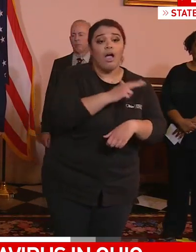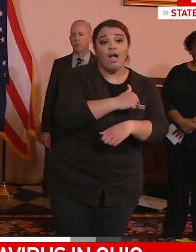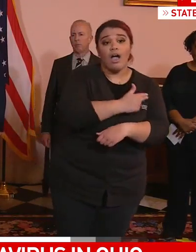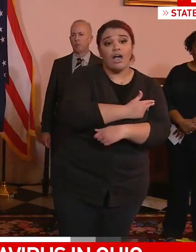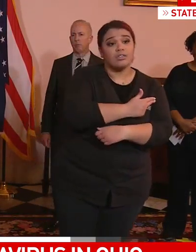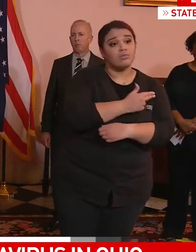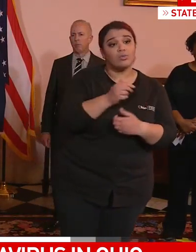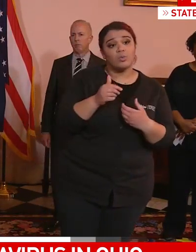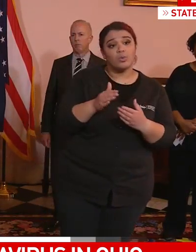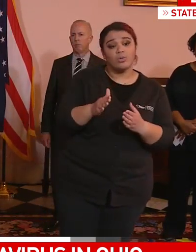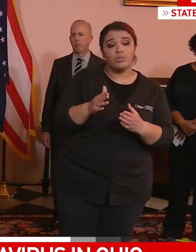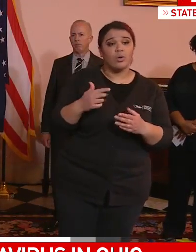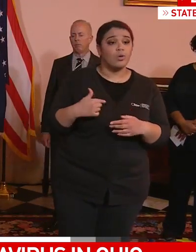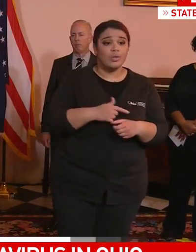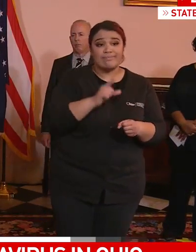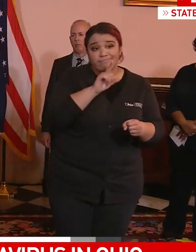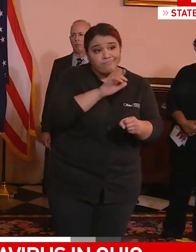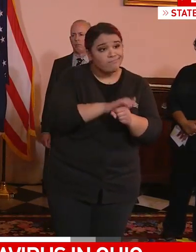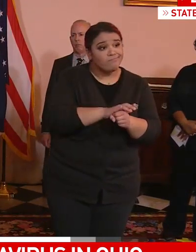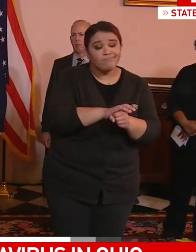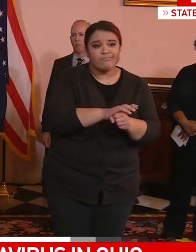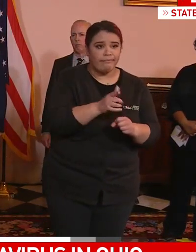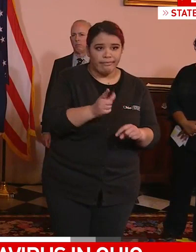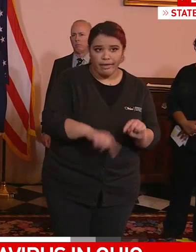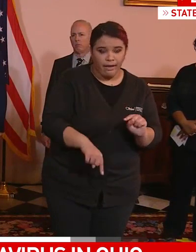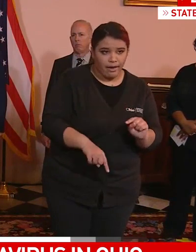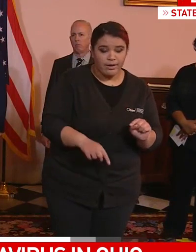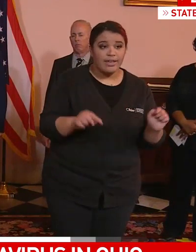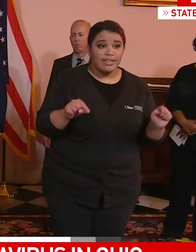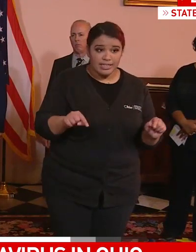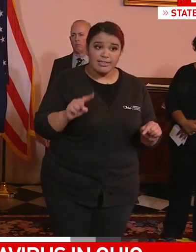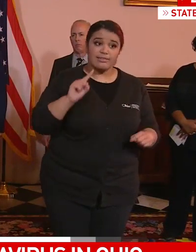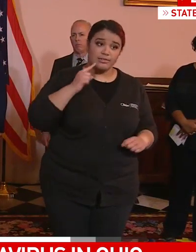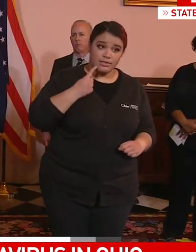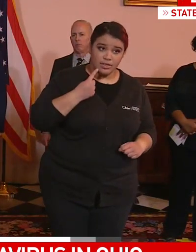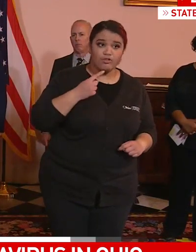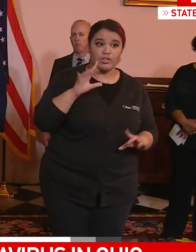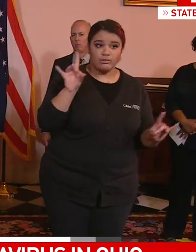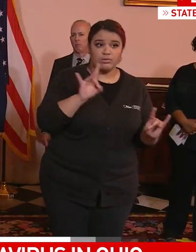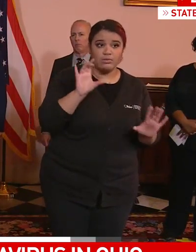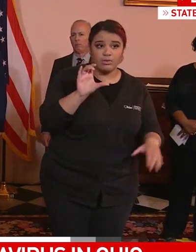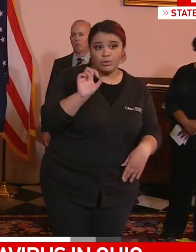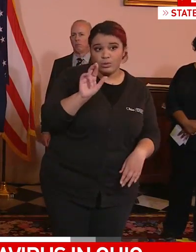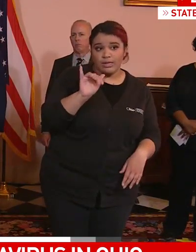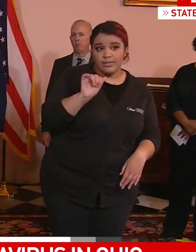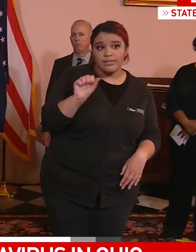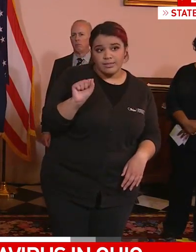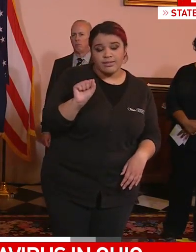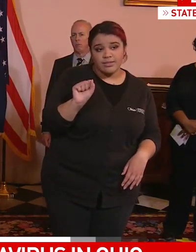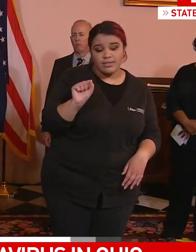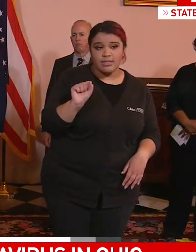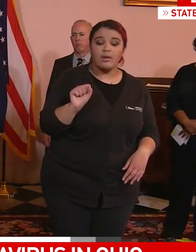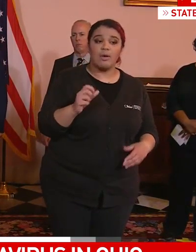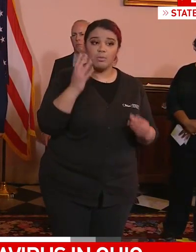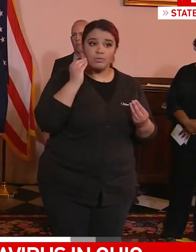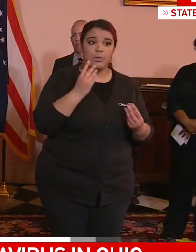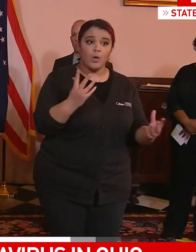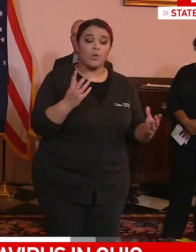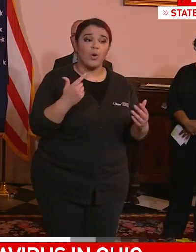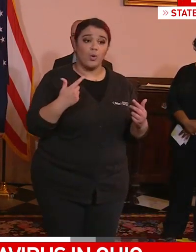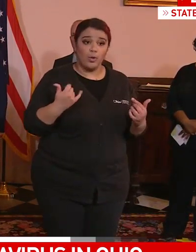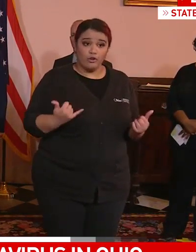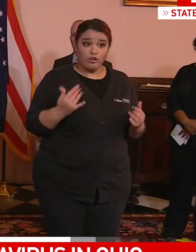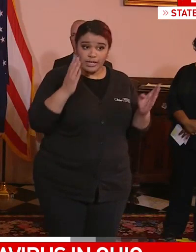anything. This is a huge, huge crisis. But what we can tell you is we're planning ahead, we're doing everything